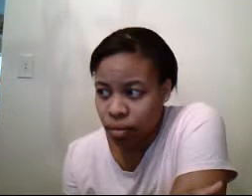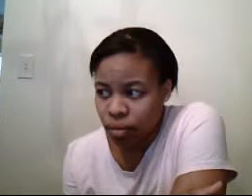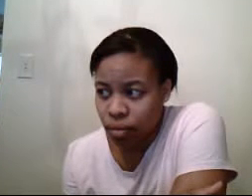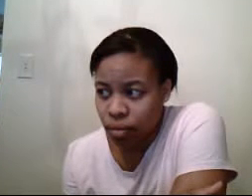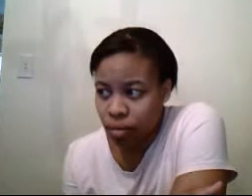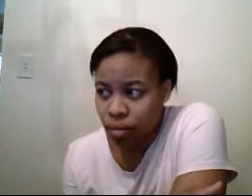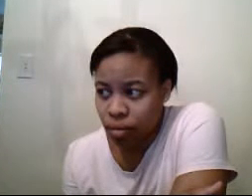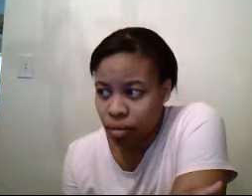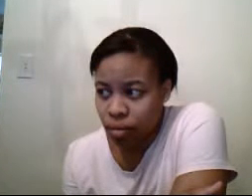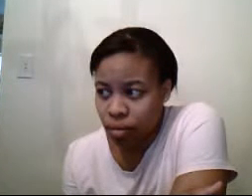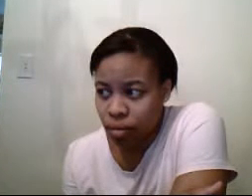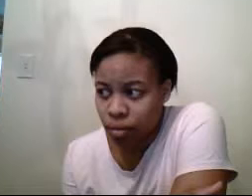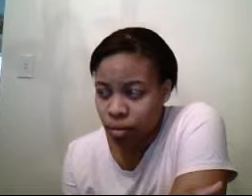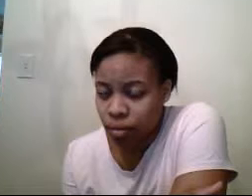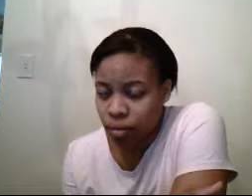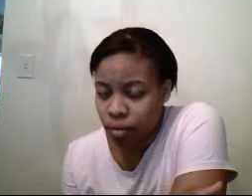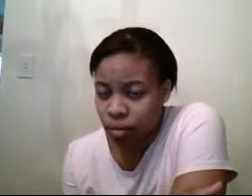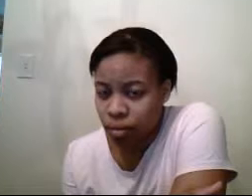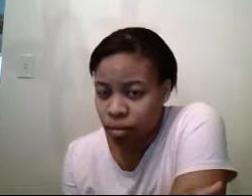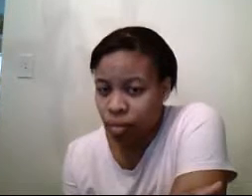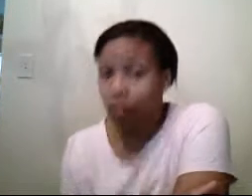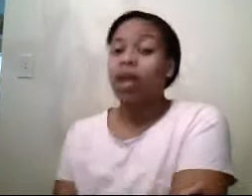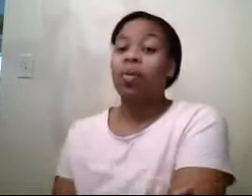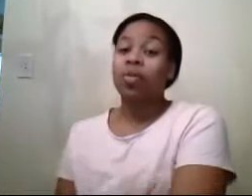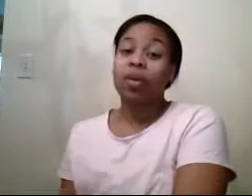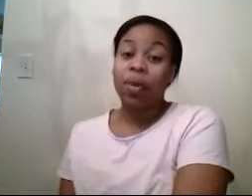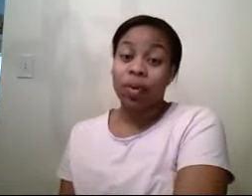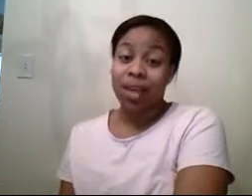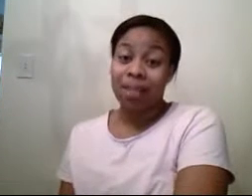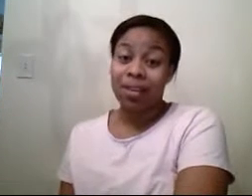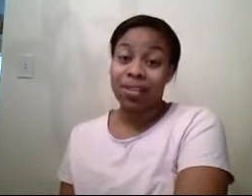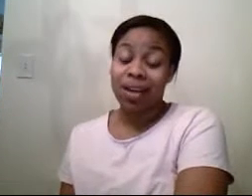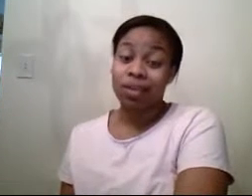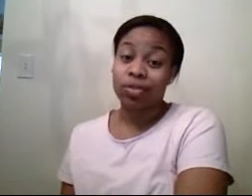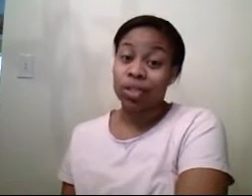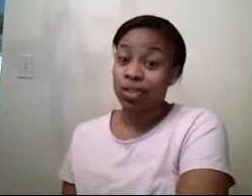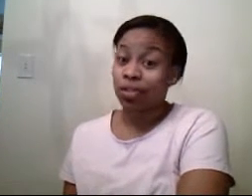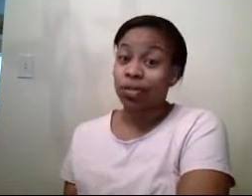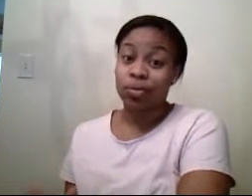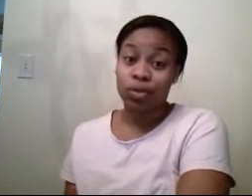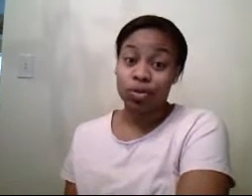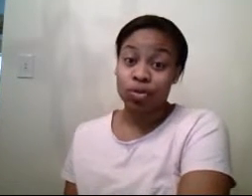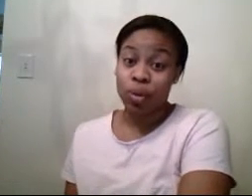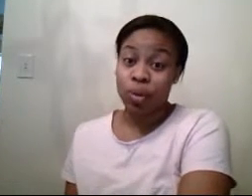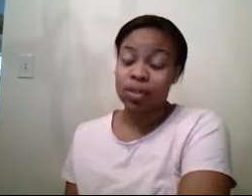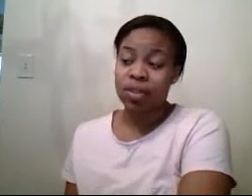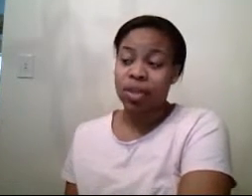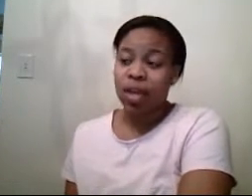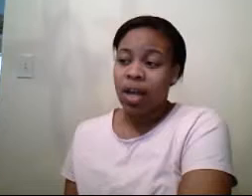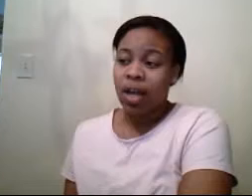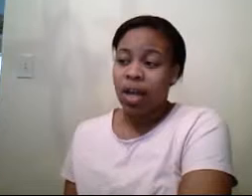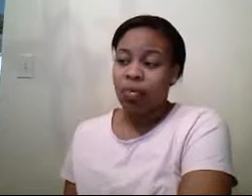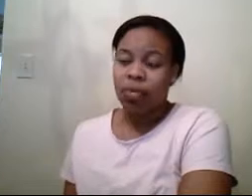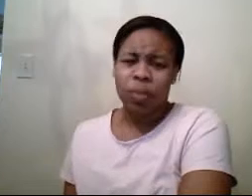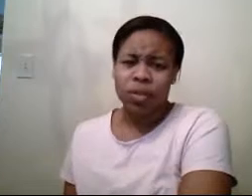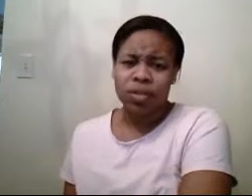internal sorts of braces that run. We're talking about wood canvas, traditional, used most, wood boats,